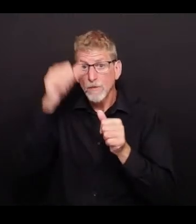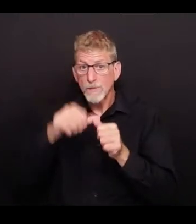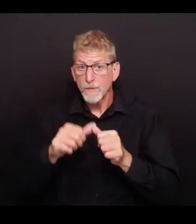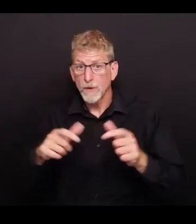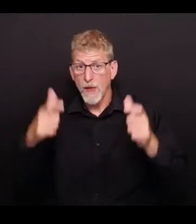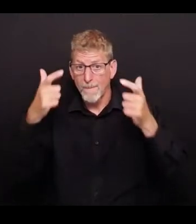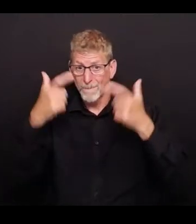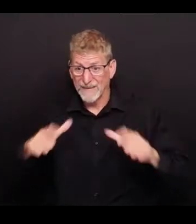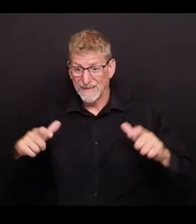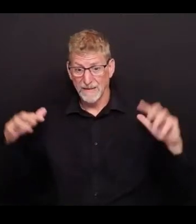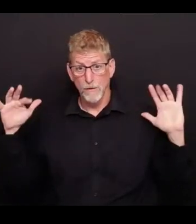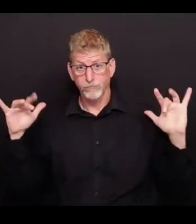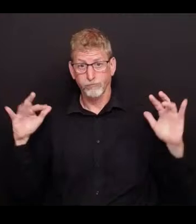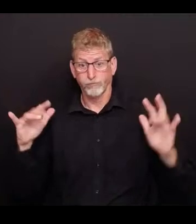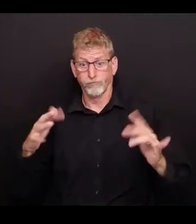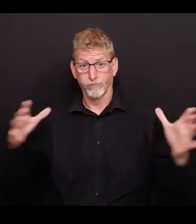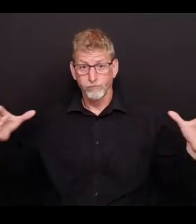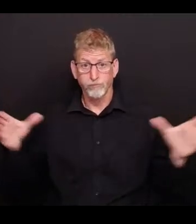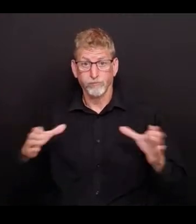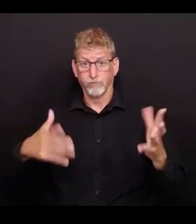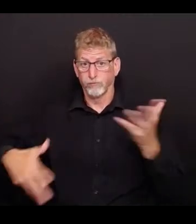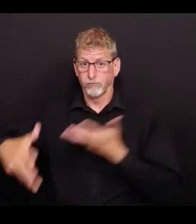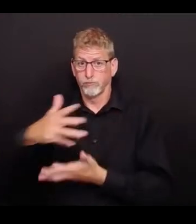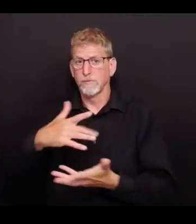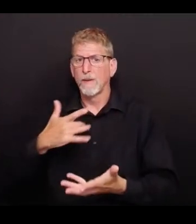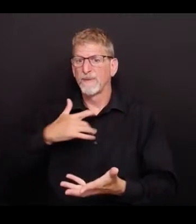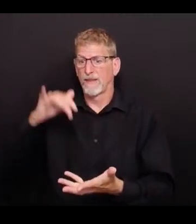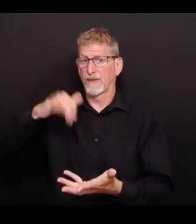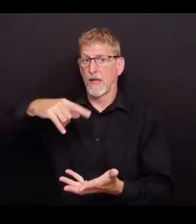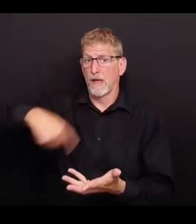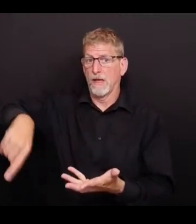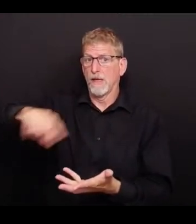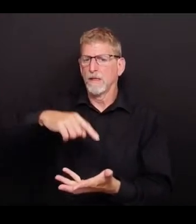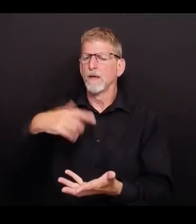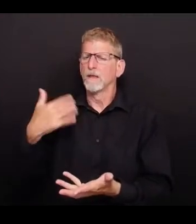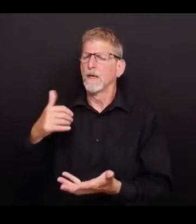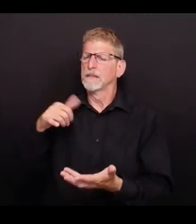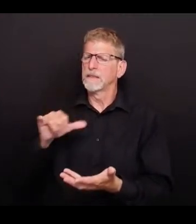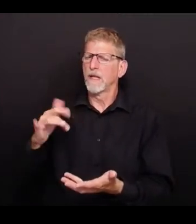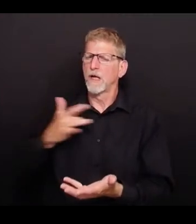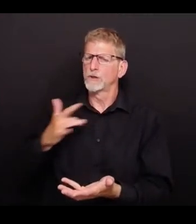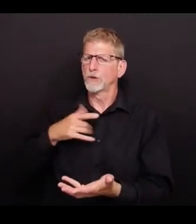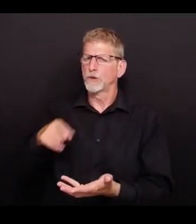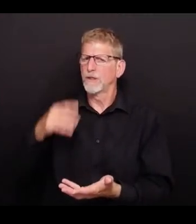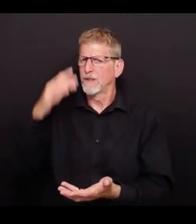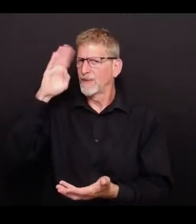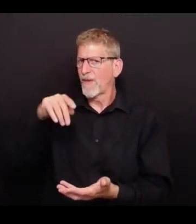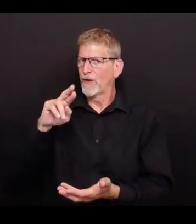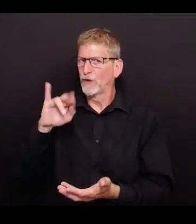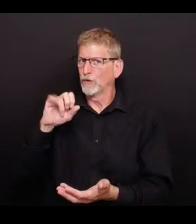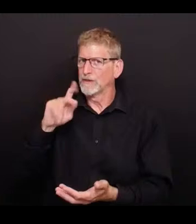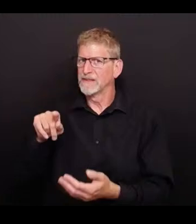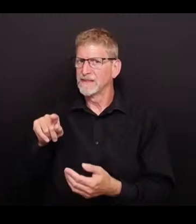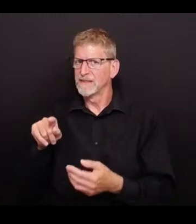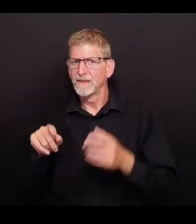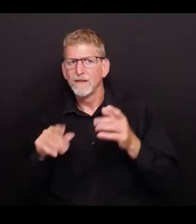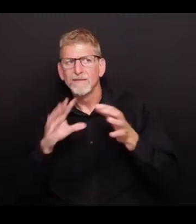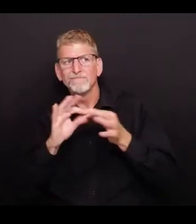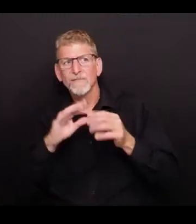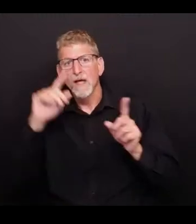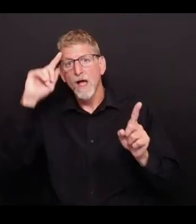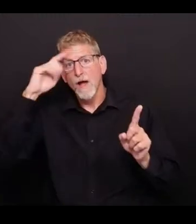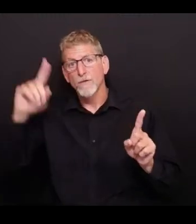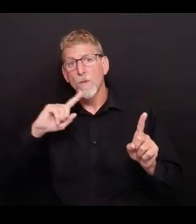together in a large group is really the concerning thing. When it comes to executive orders, as of